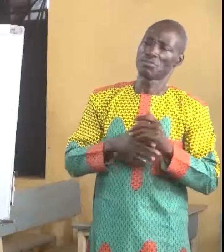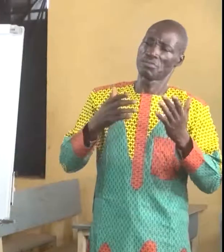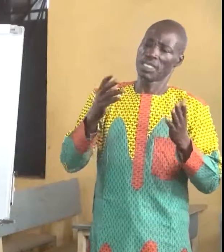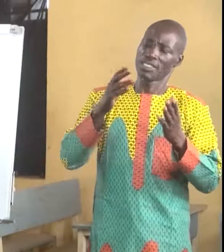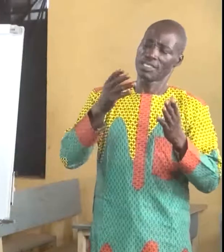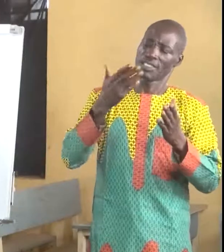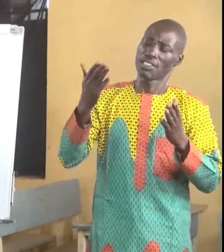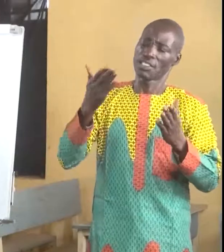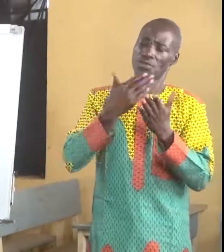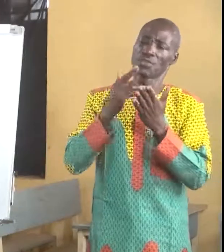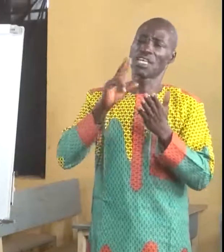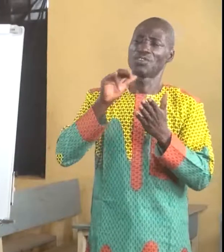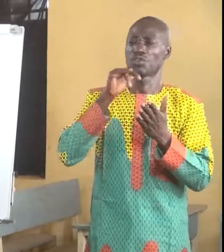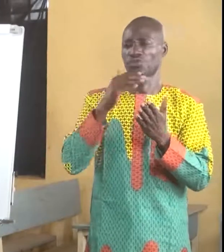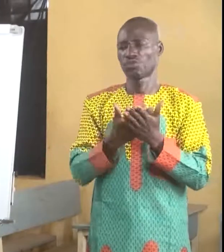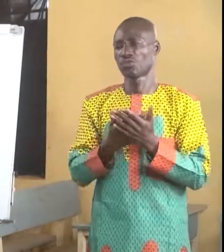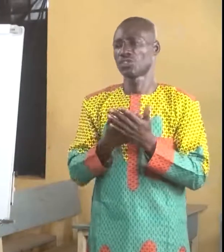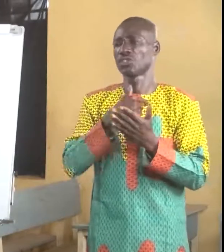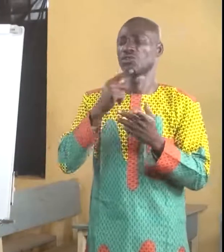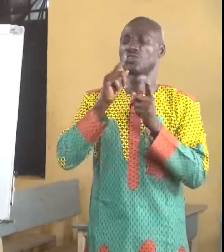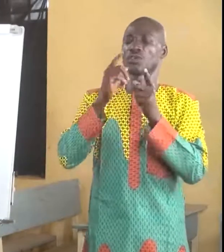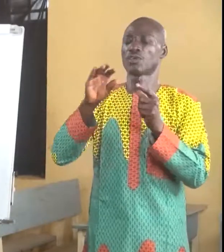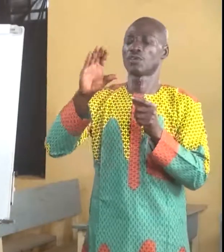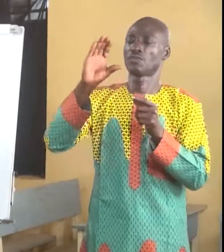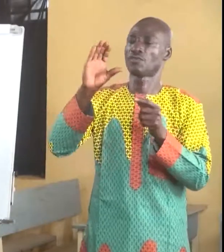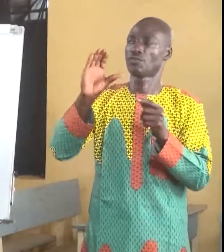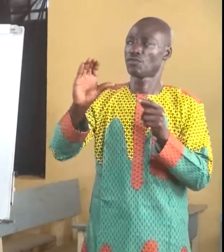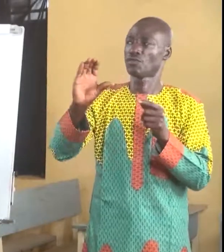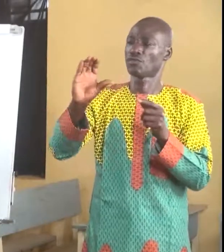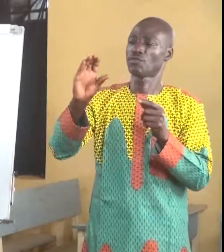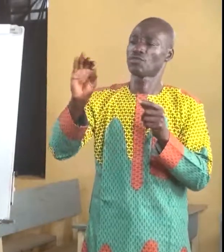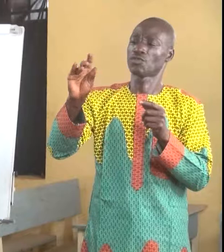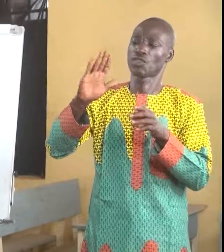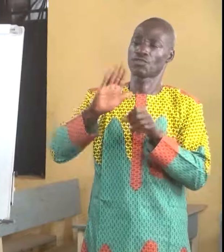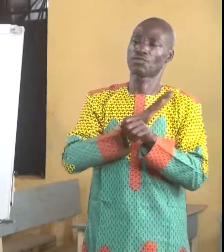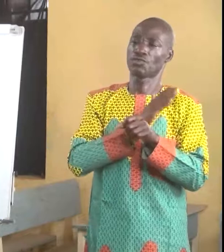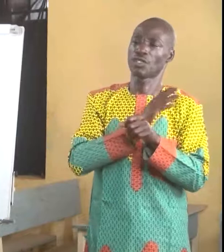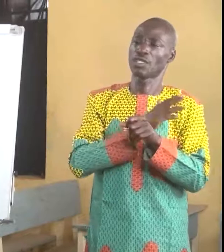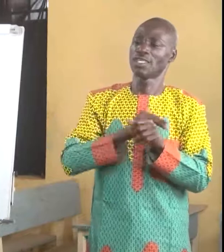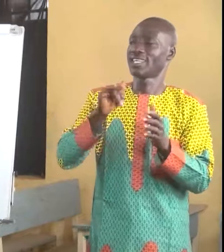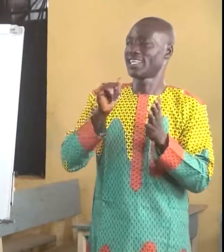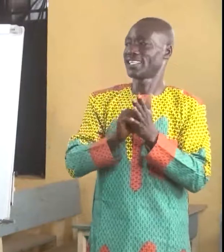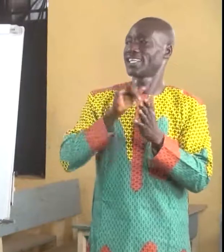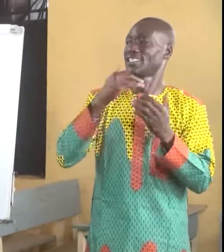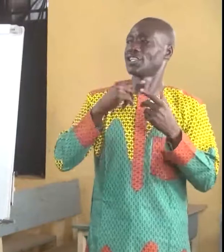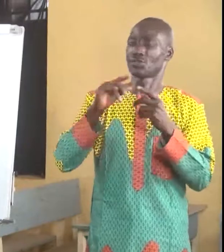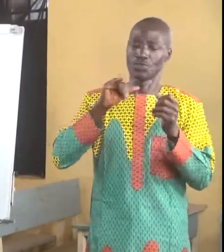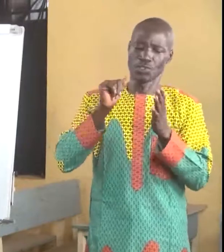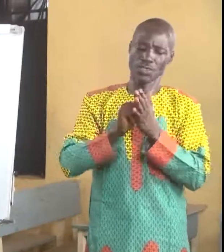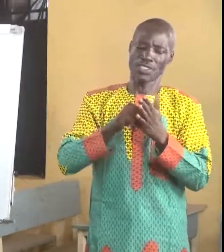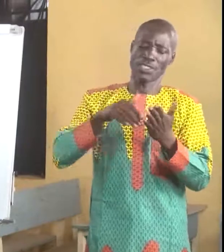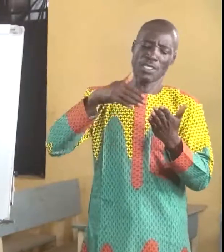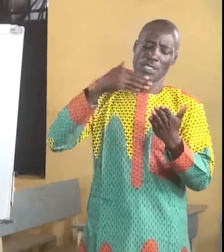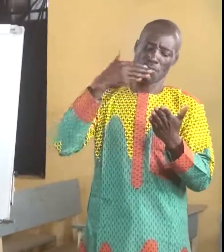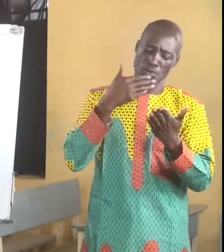and services, then inflation will go up. We talked about cost pull inflation. We say that this is when the rise in prices of goods and services